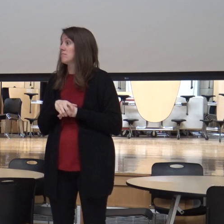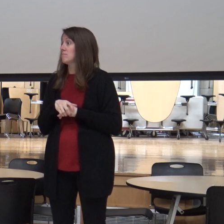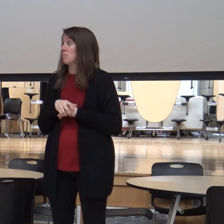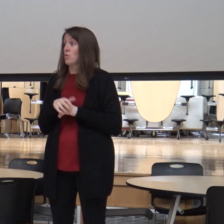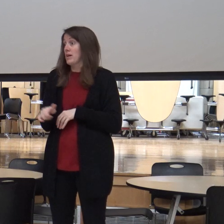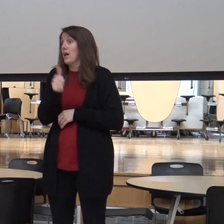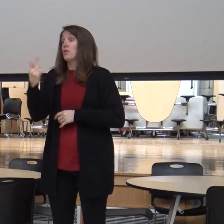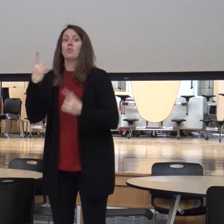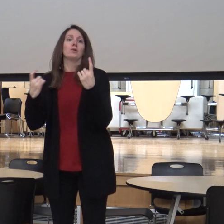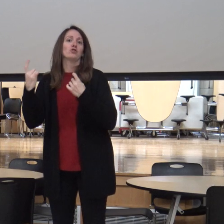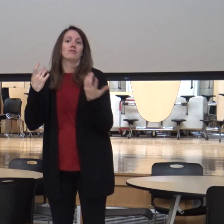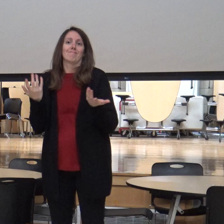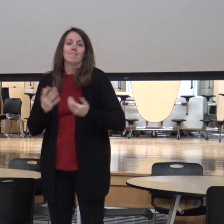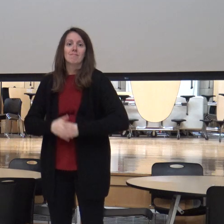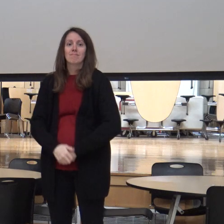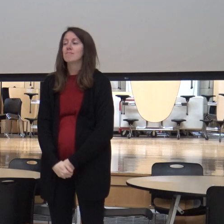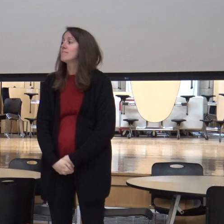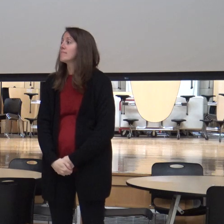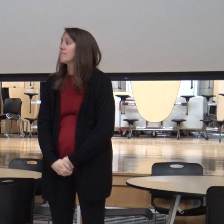Or any other questions?